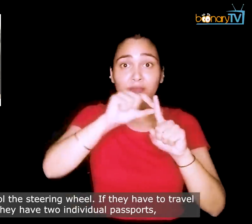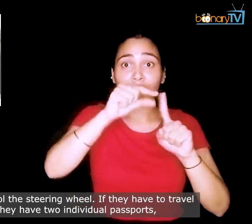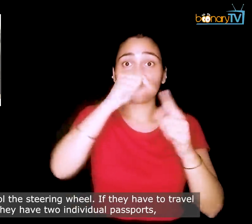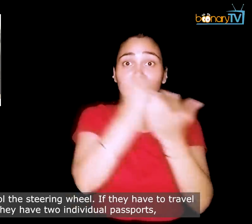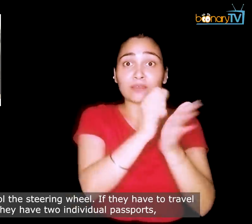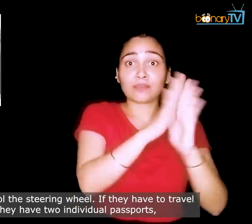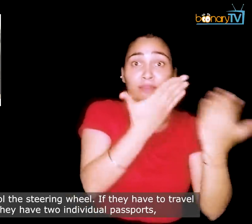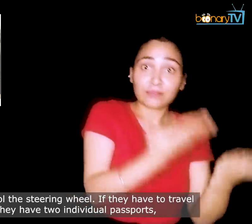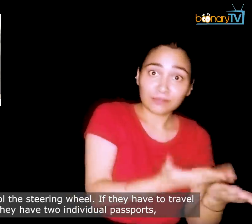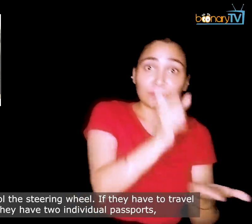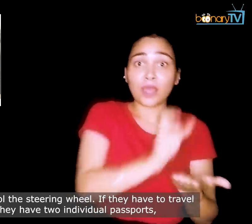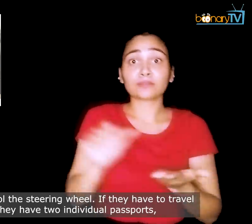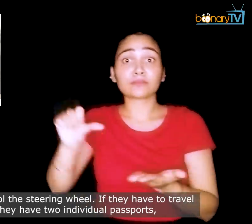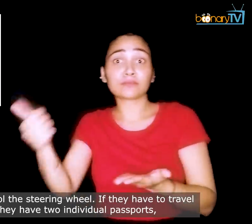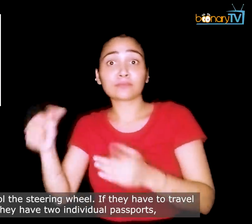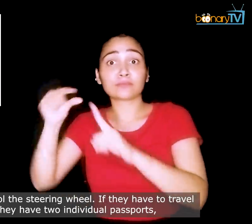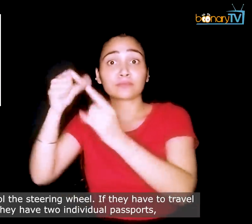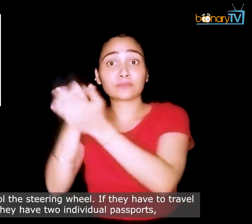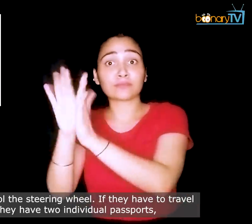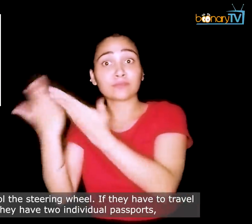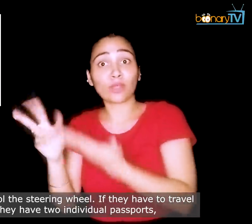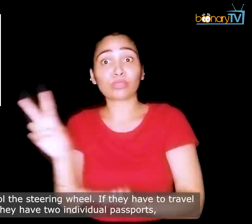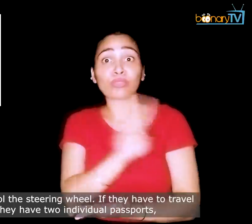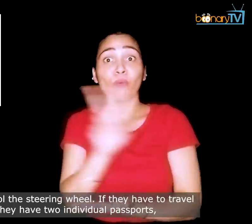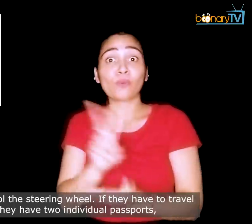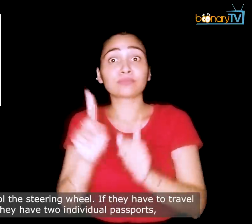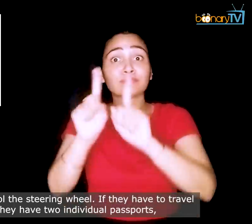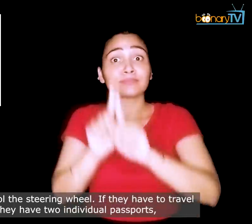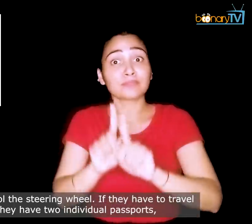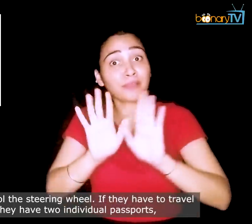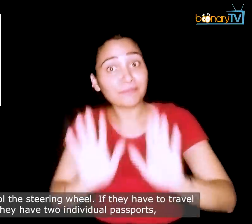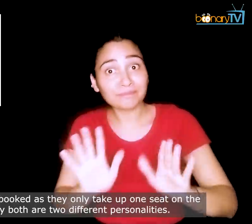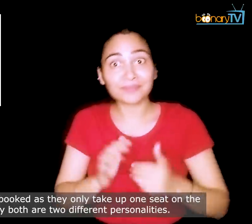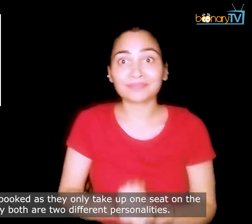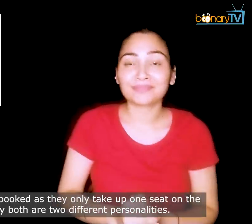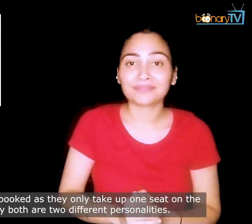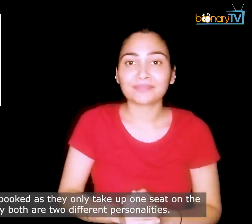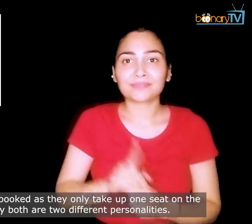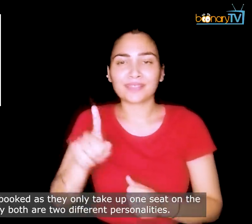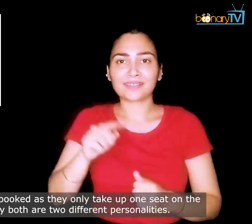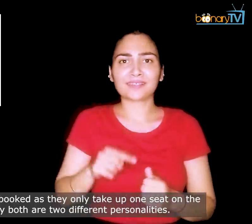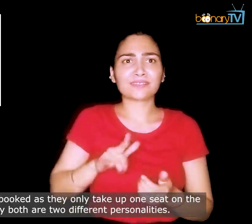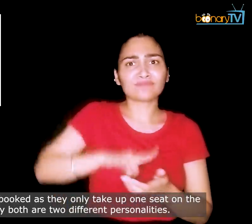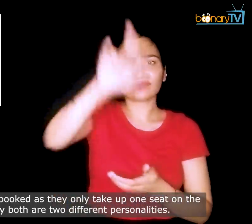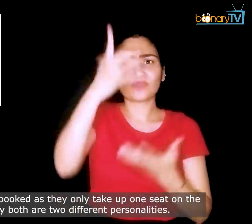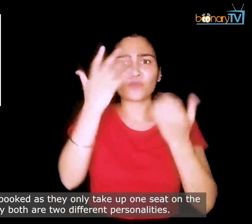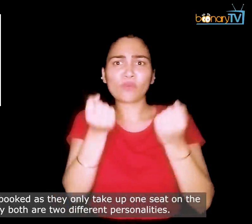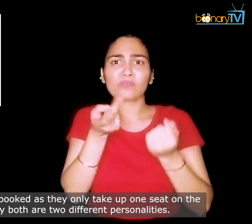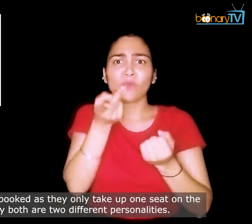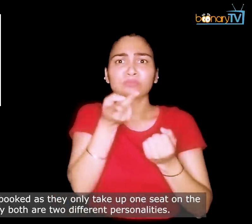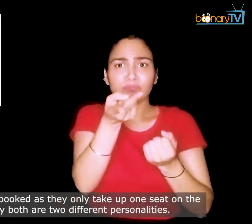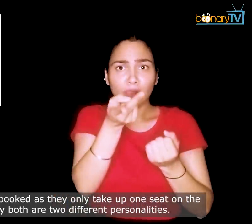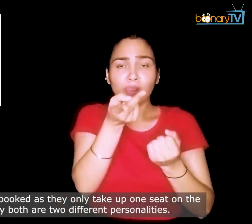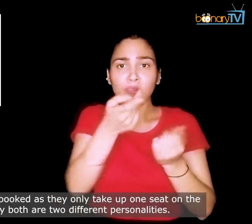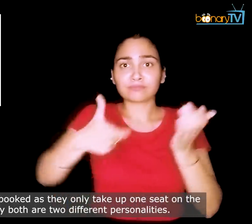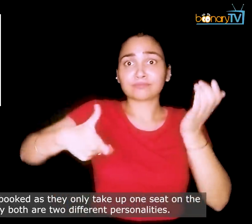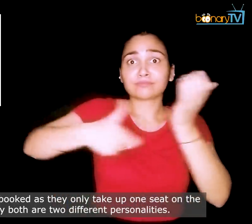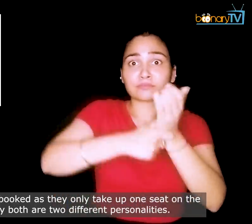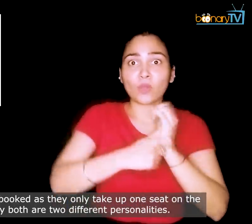they have two individual passports. But just one ticket is booked